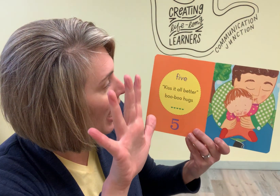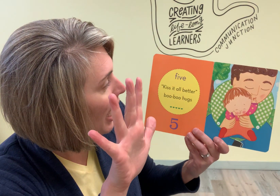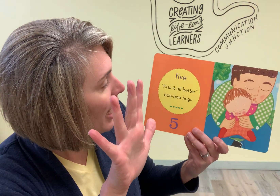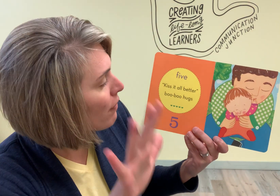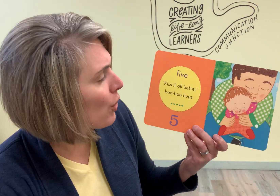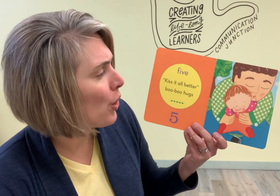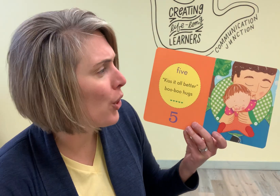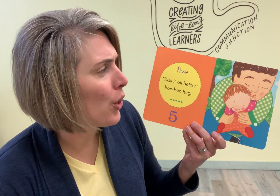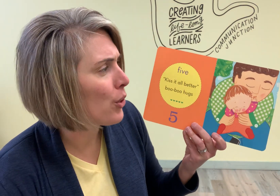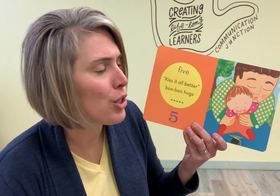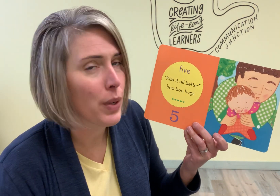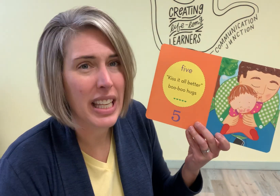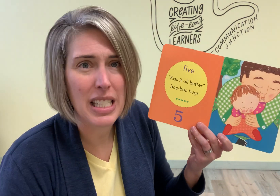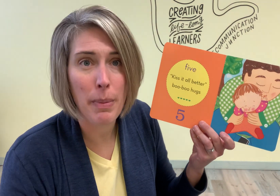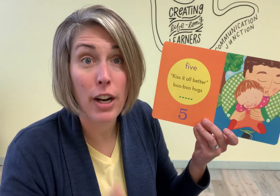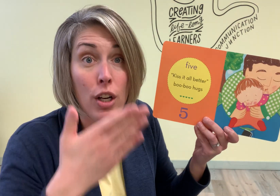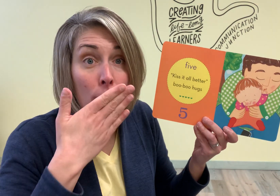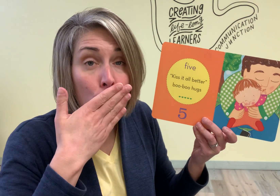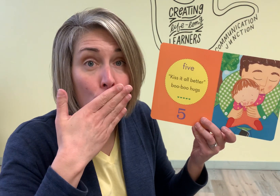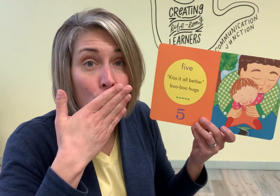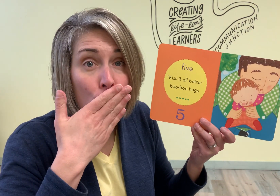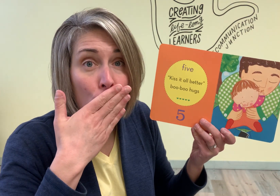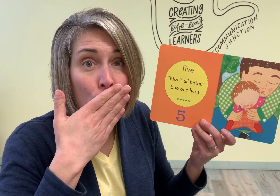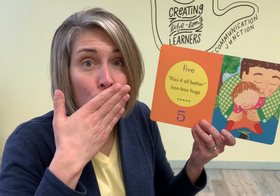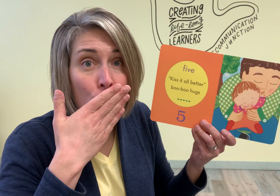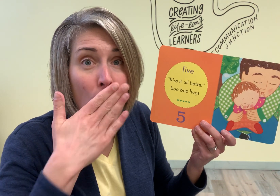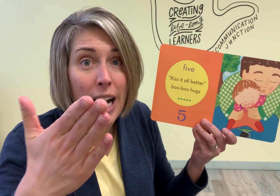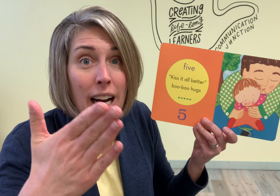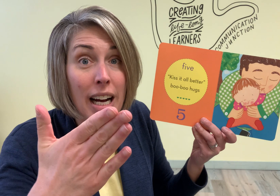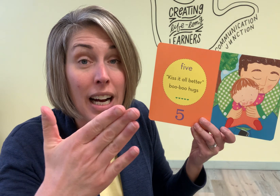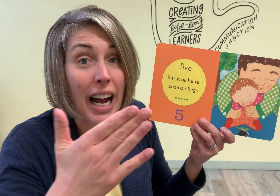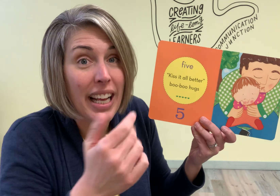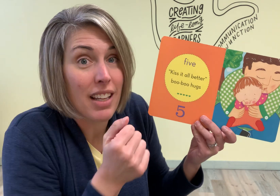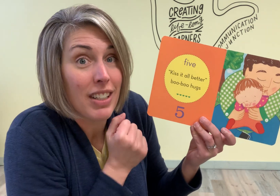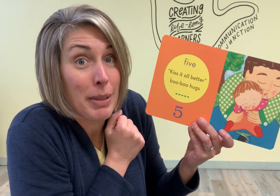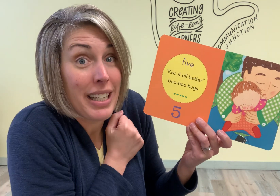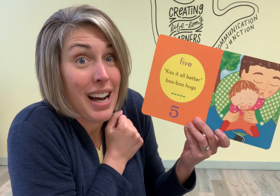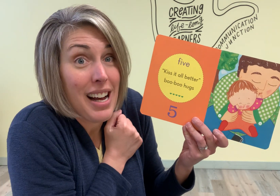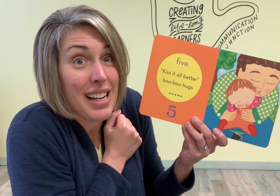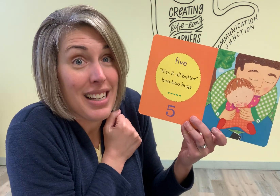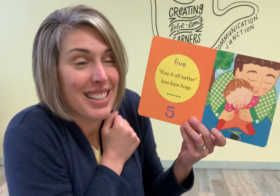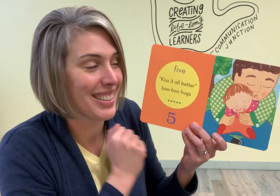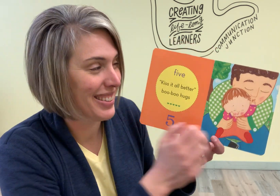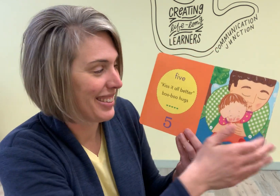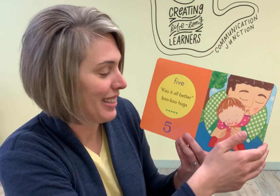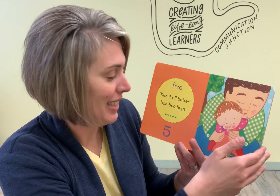5. Oh, should we kiss it better? Mwah. And give a big hug.